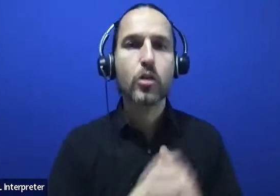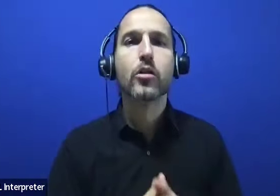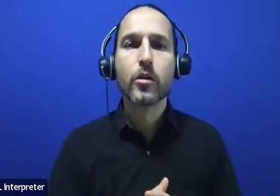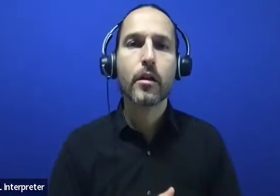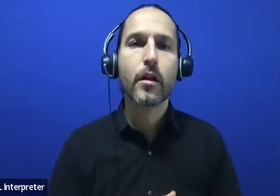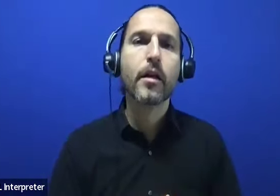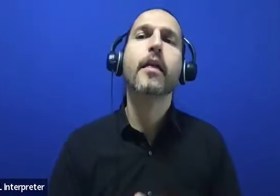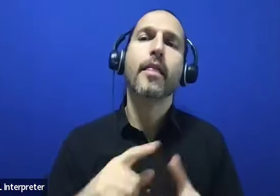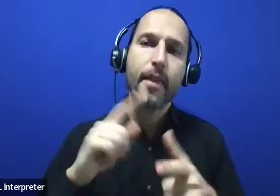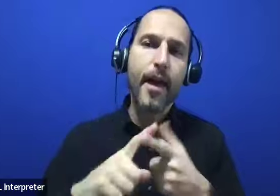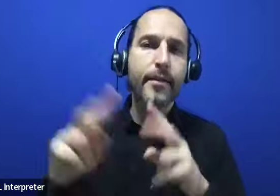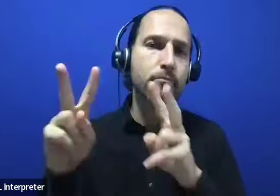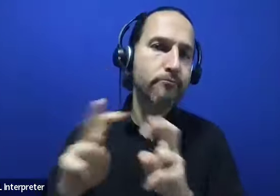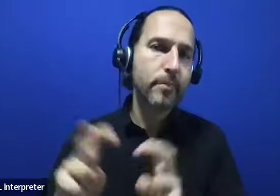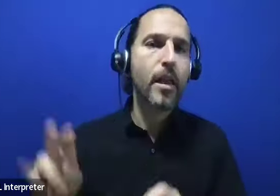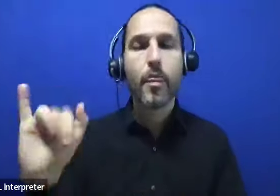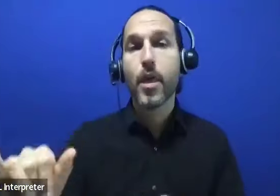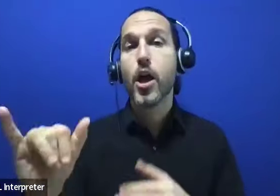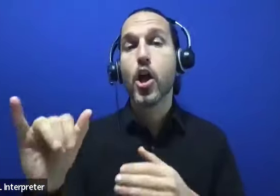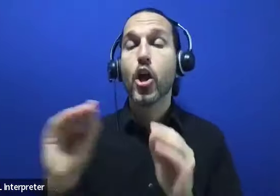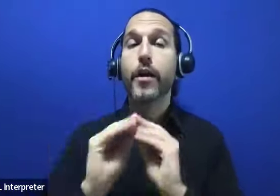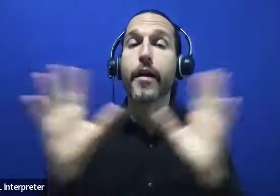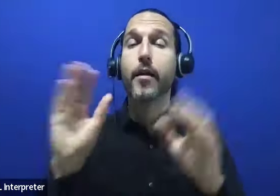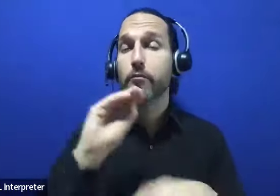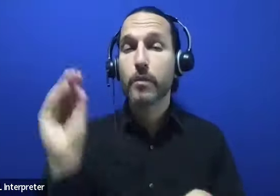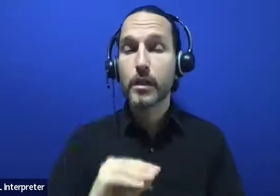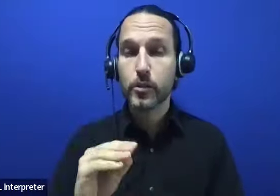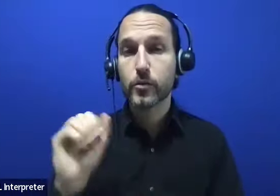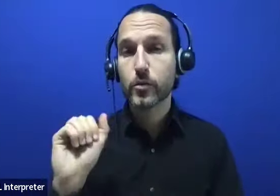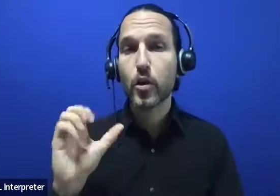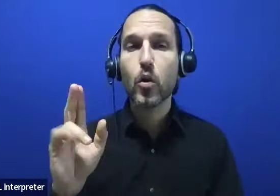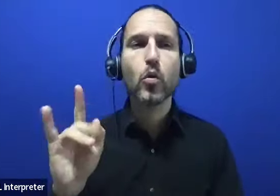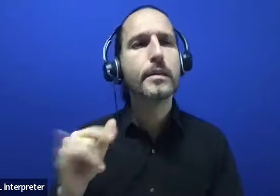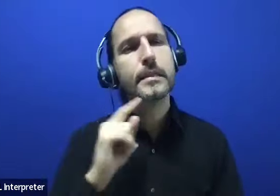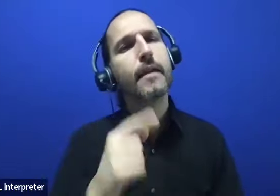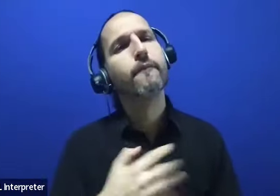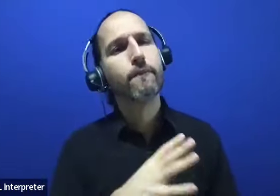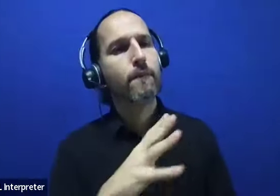them, look at the acuity, they may well tell you that the acuity is fine.